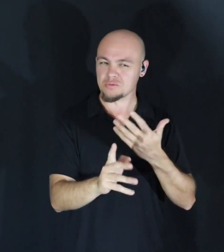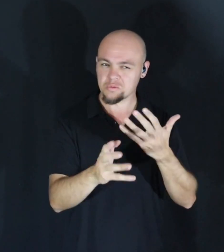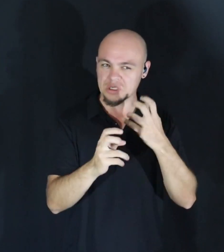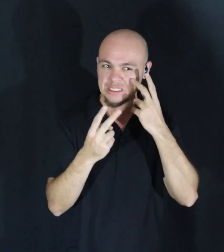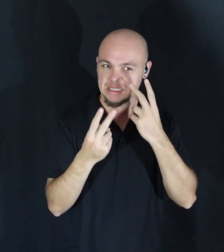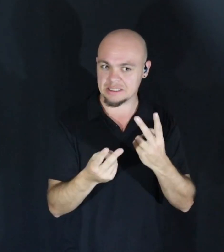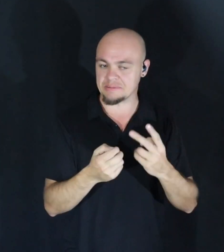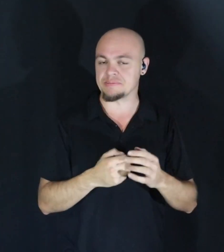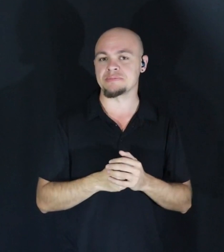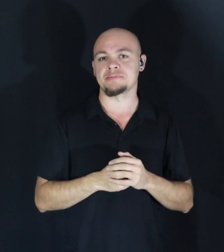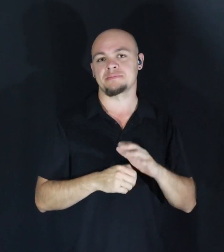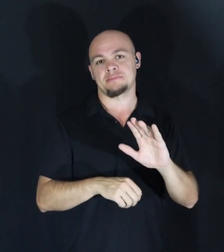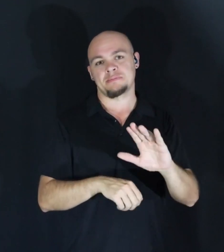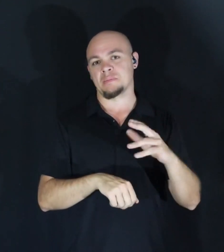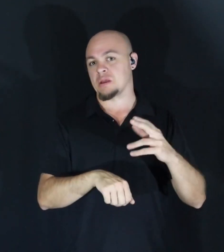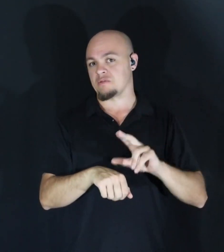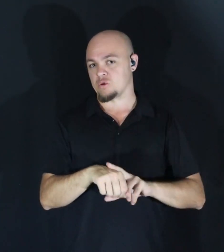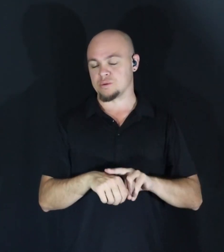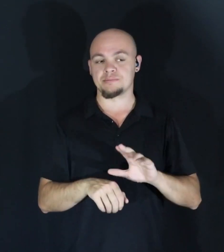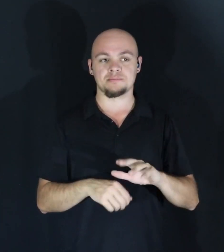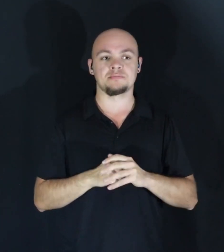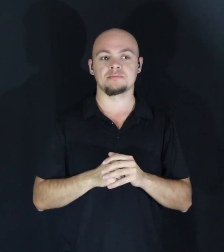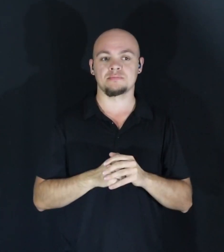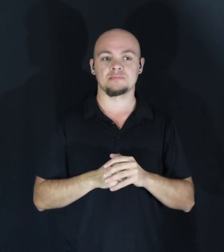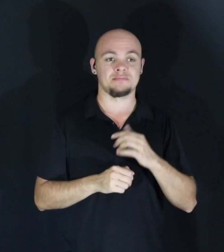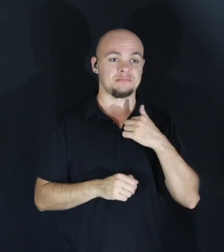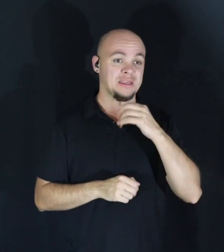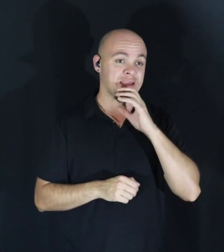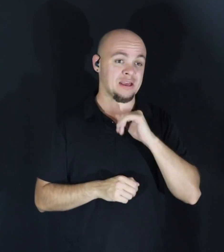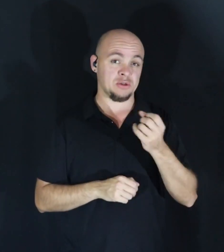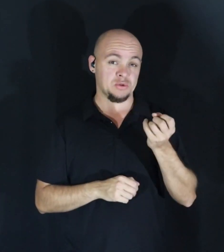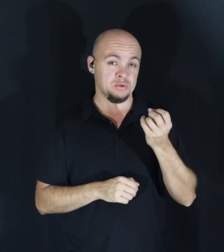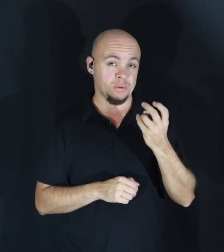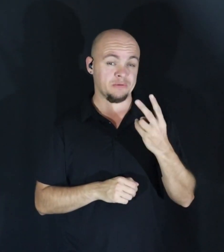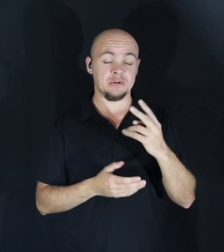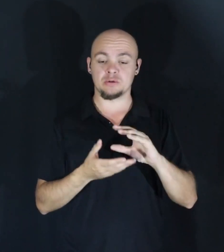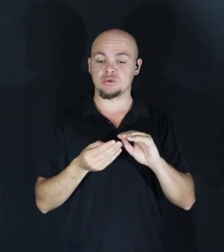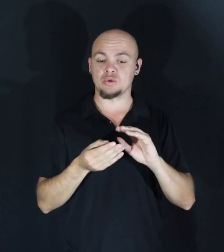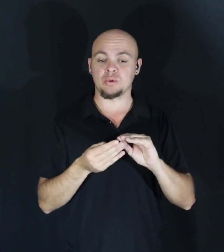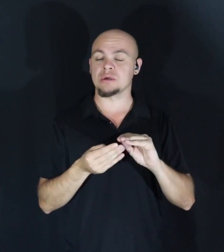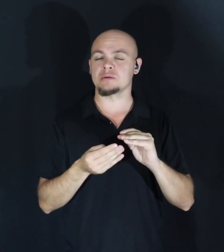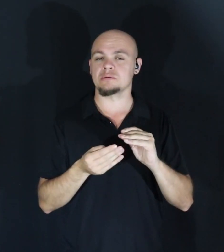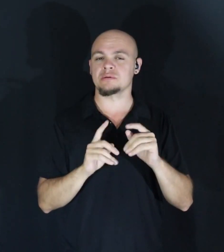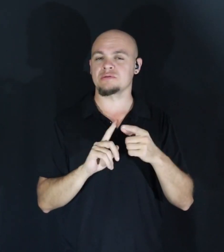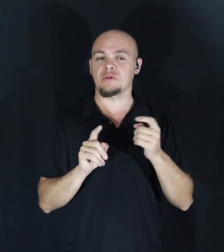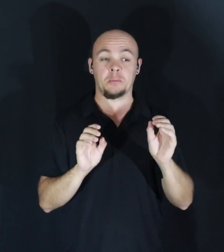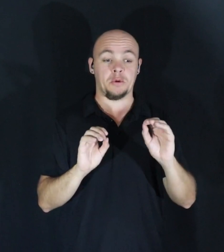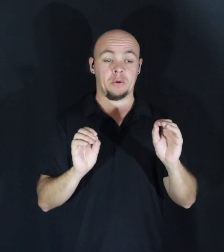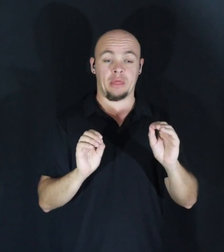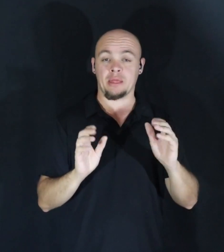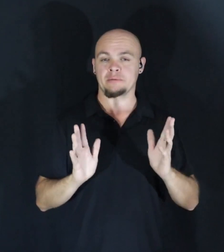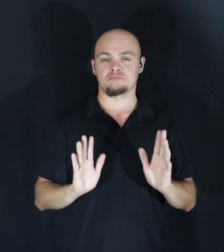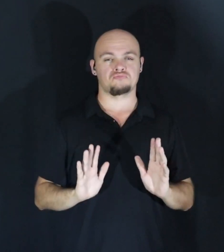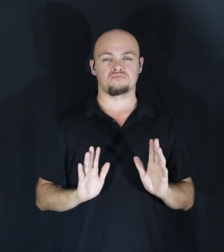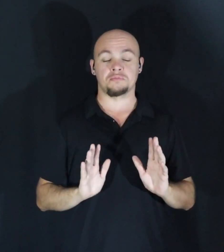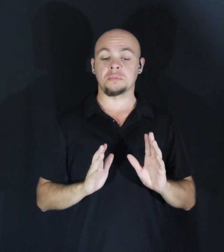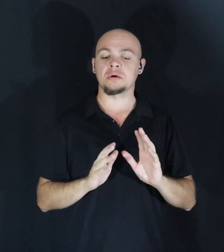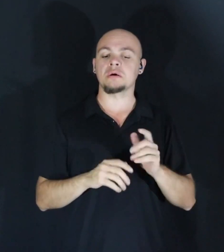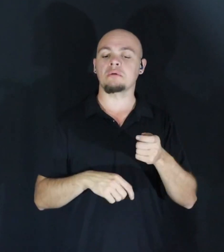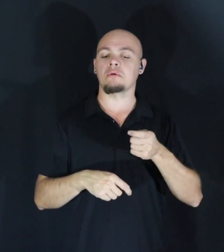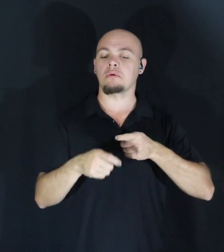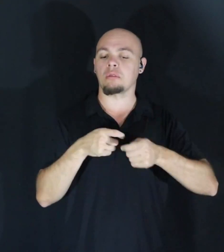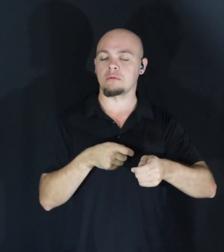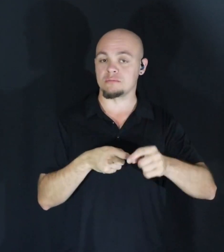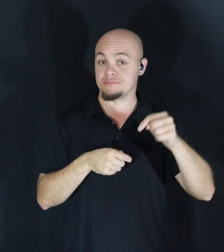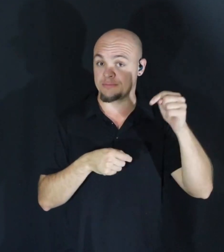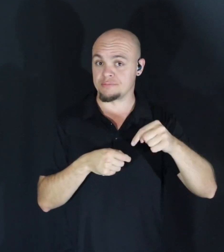Of course, as I learned as a 12-year-old, stories don't just come out of nowhere. Instead,